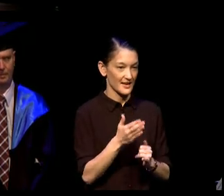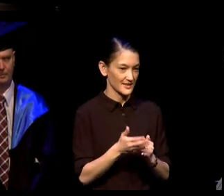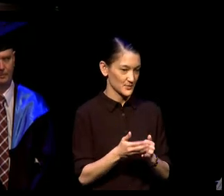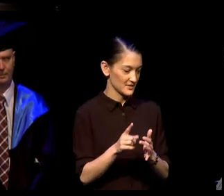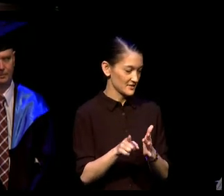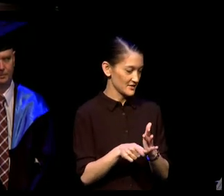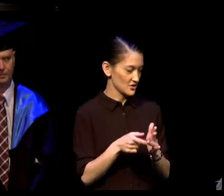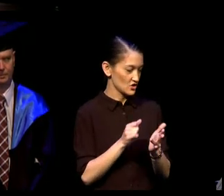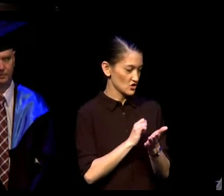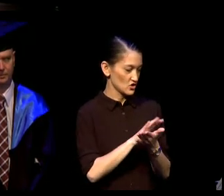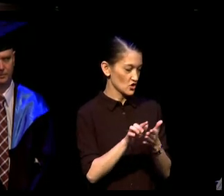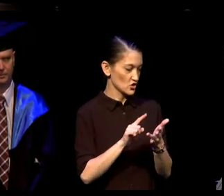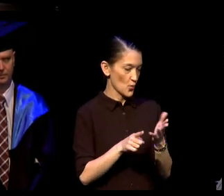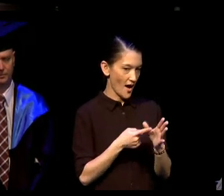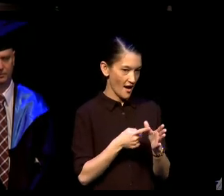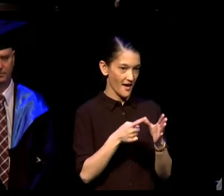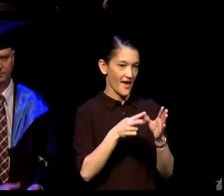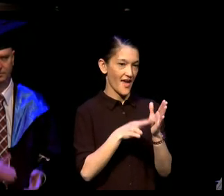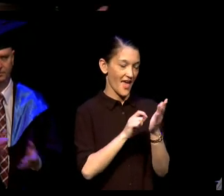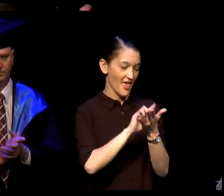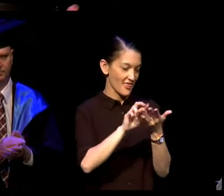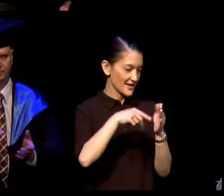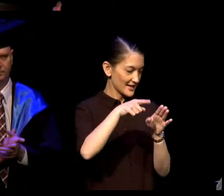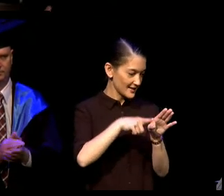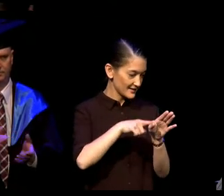Joshua Anthony Sutherland Gatt.